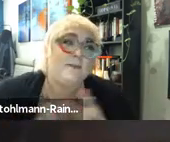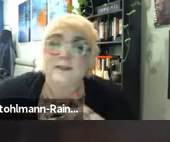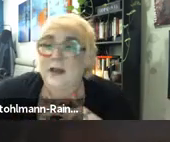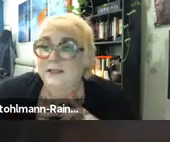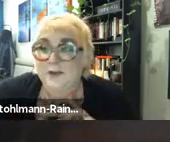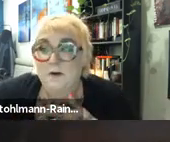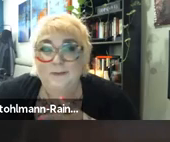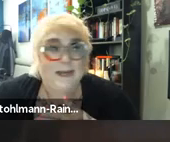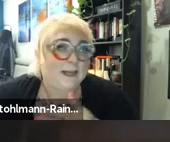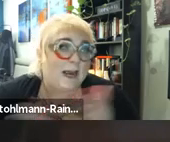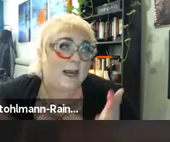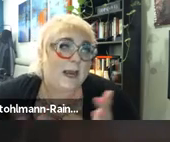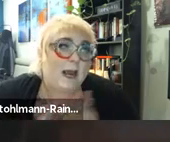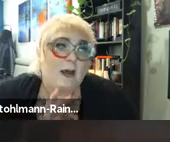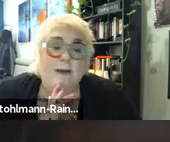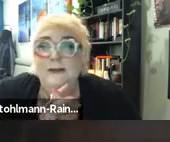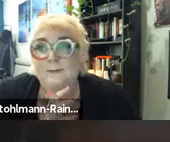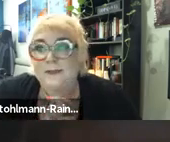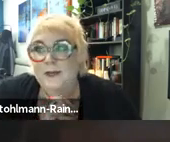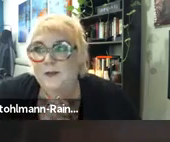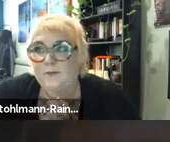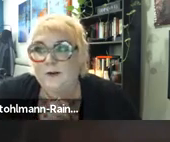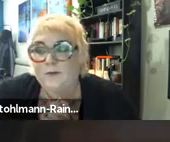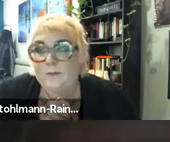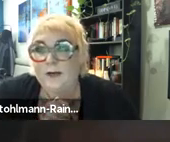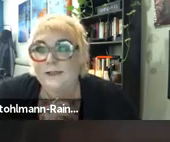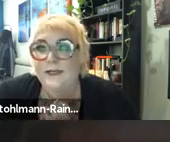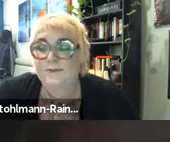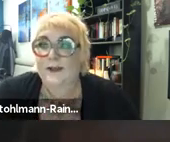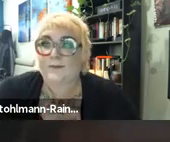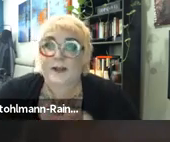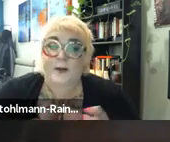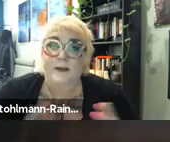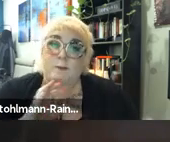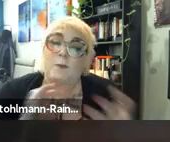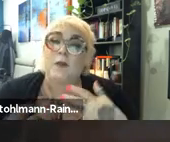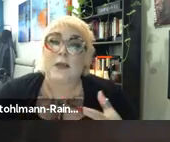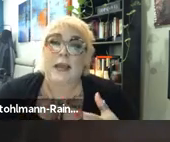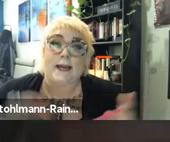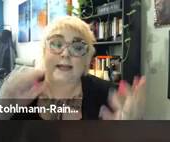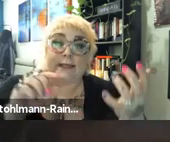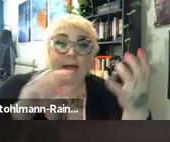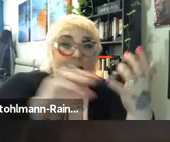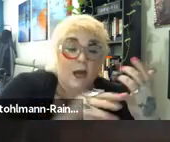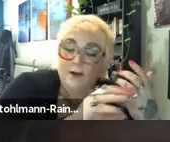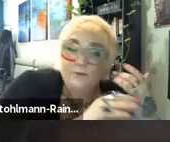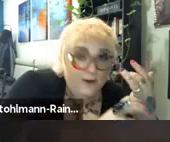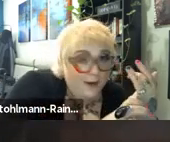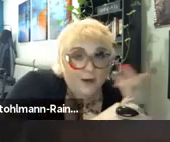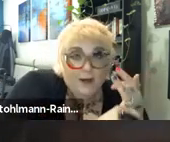mainstream there's lots of co-optation um and there's potential for for pretty significant failure because what we're looking at is